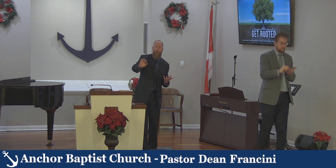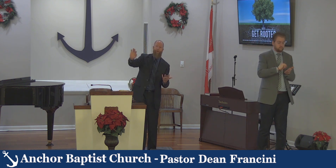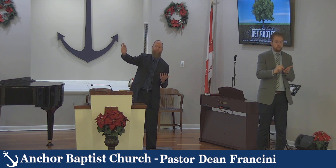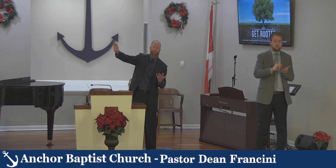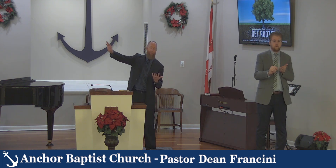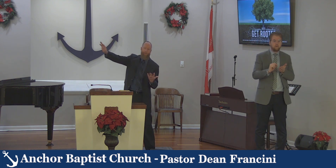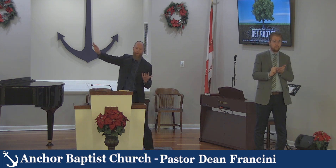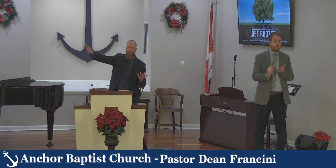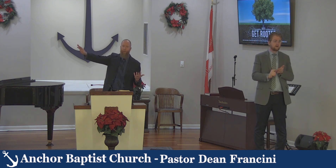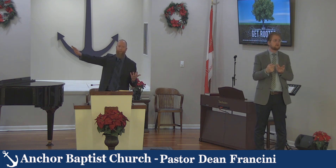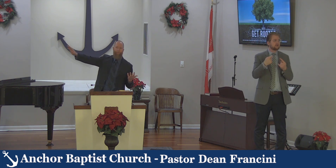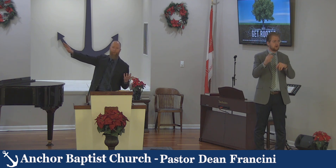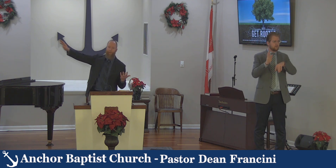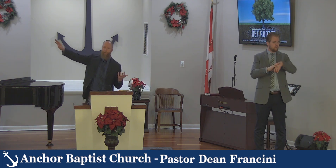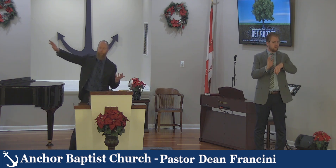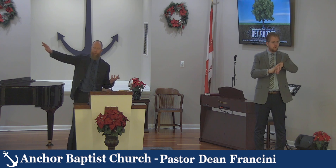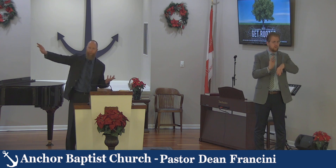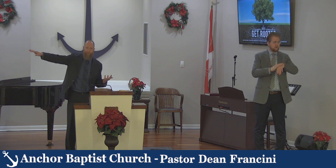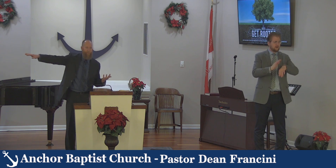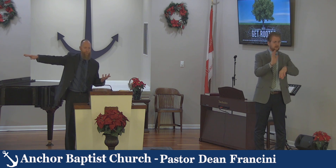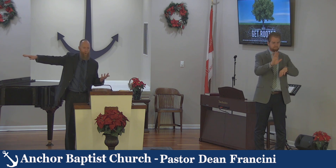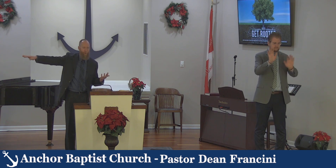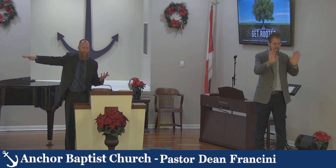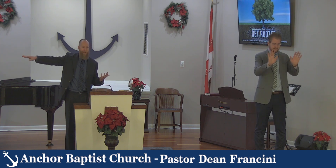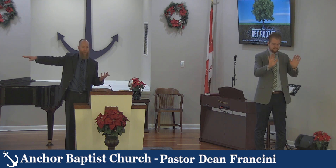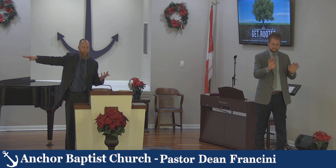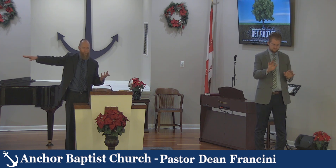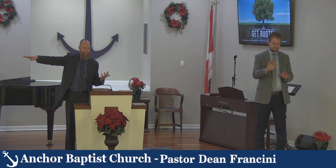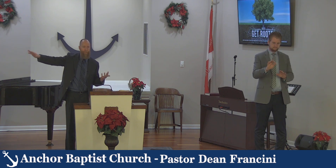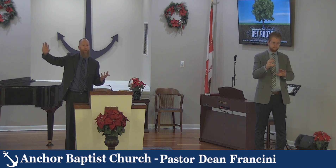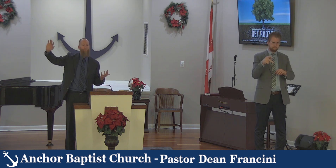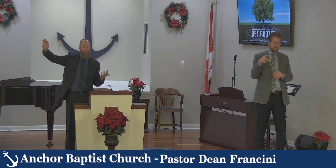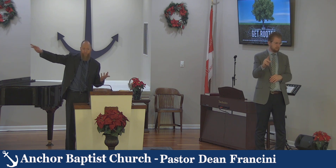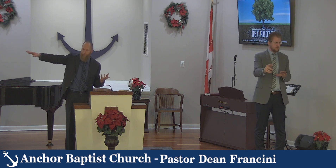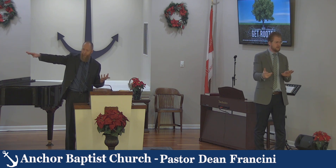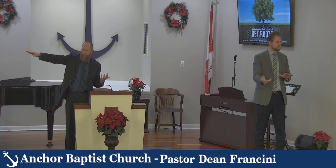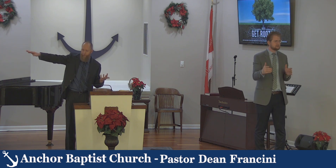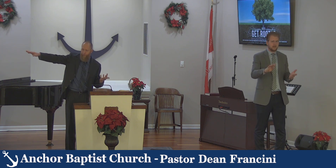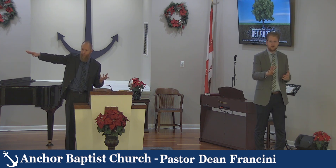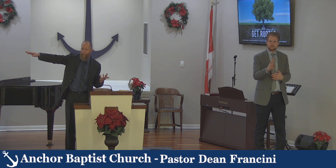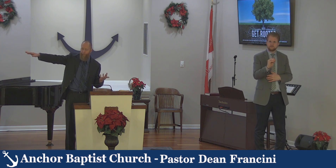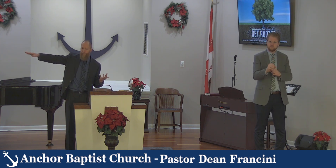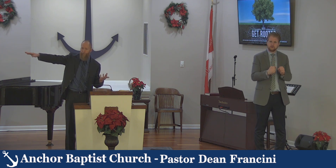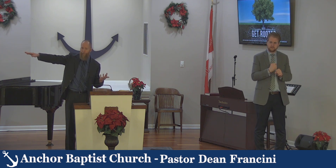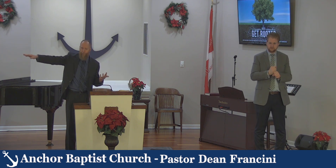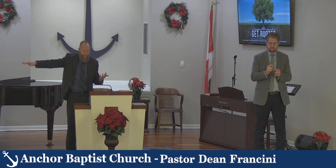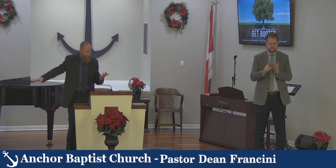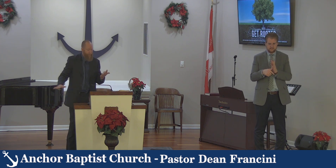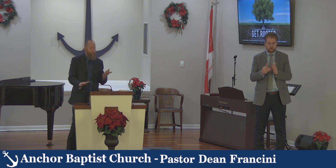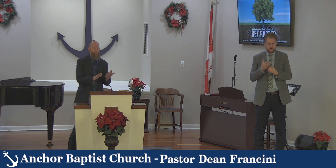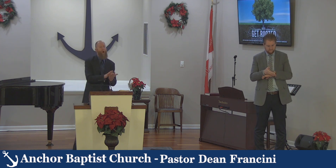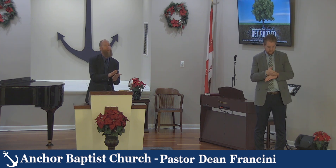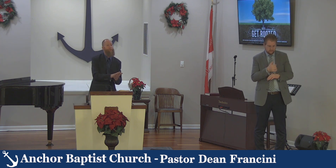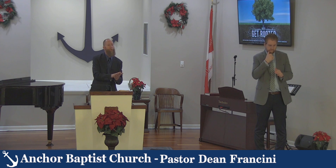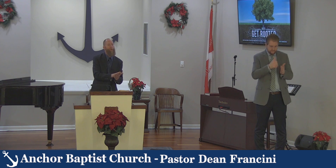them, Paul doesn't know yet that the letter is going to be written because Paul dies off the scene 40 some odd years later when this letter is written.